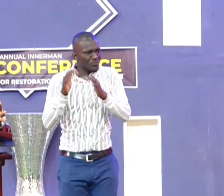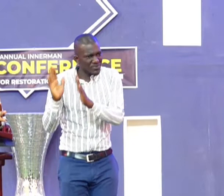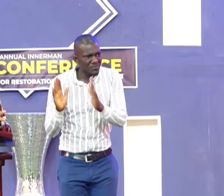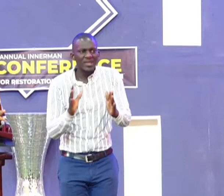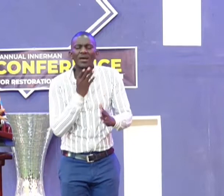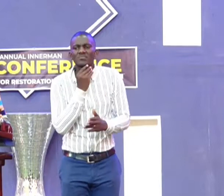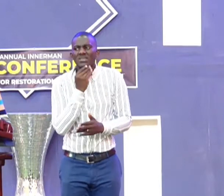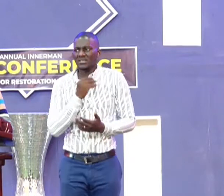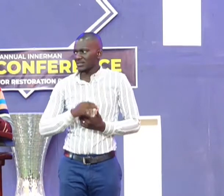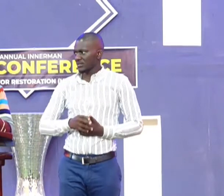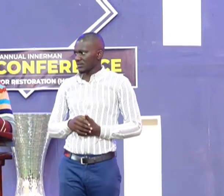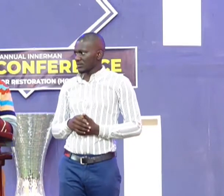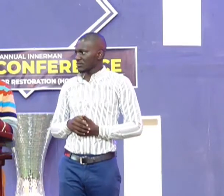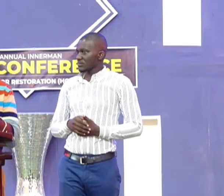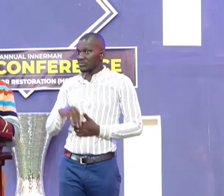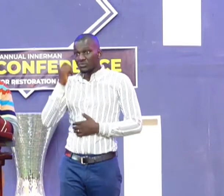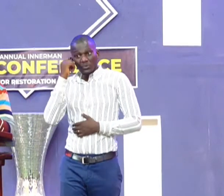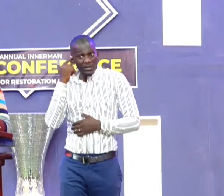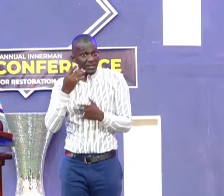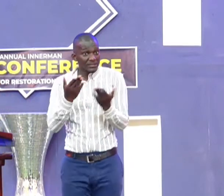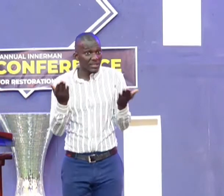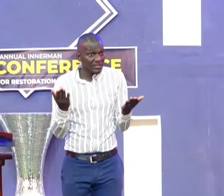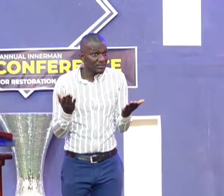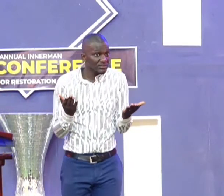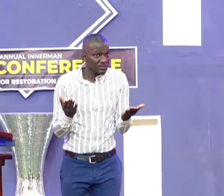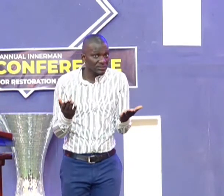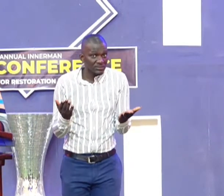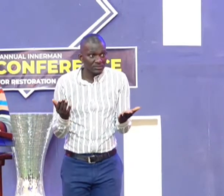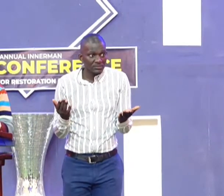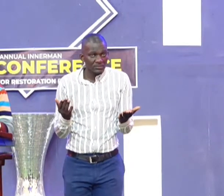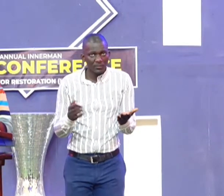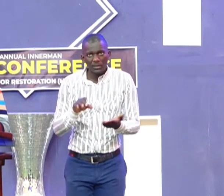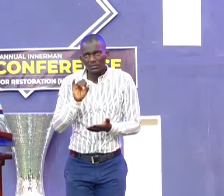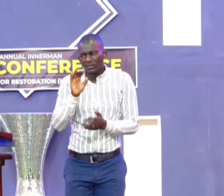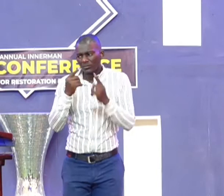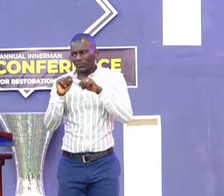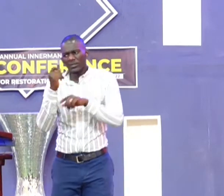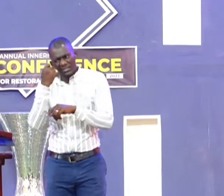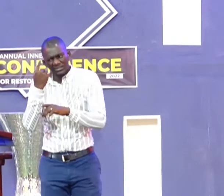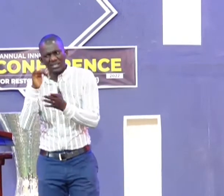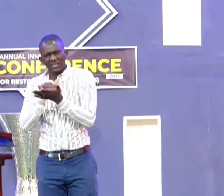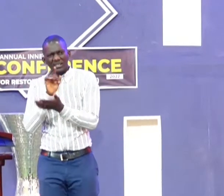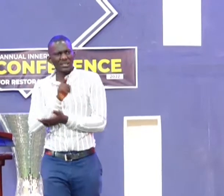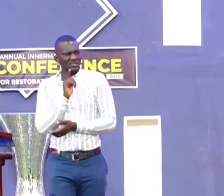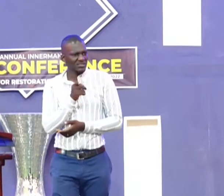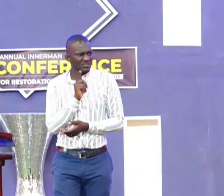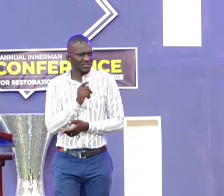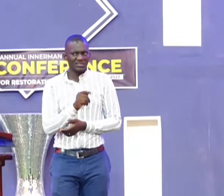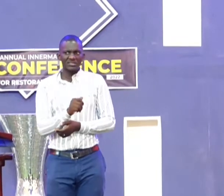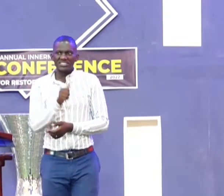work, put right men. Has someone gotten my point? When we understand this,